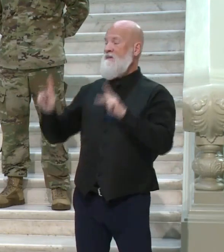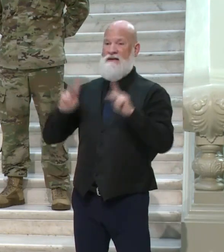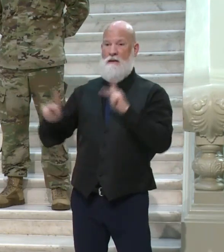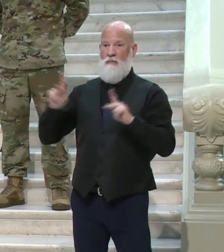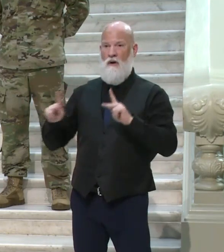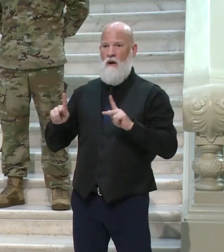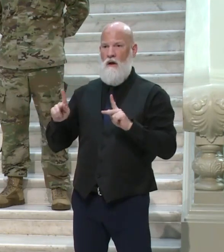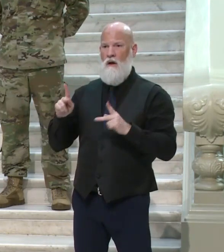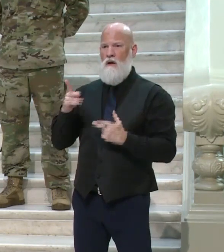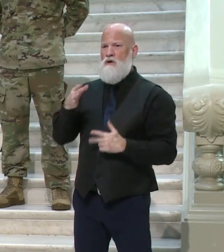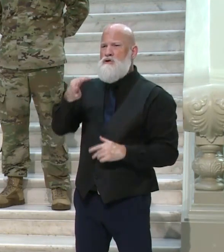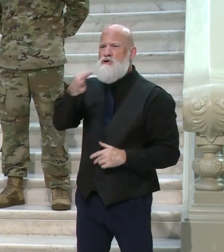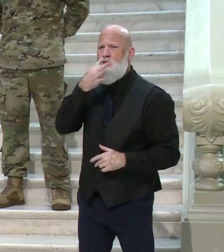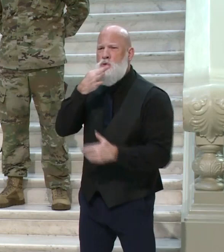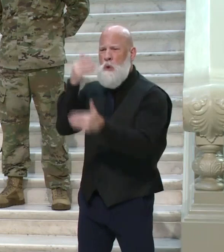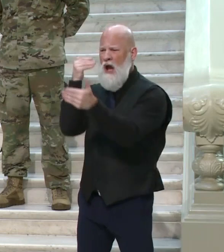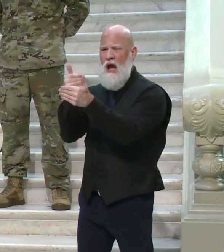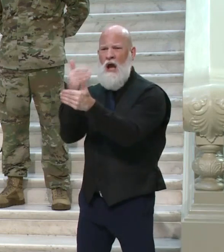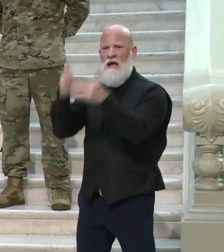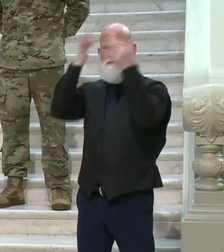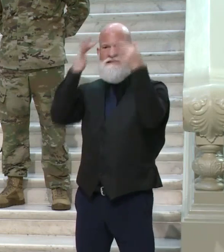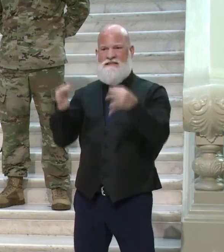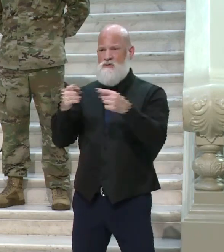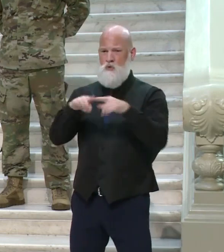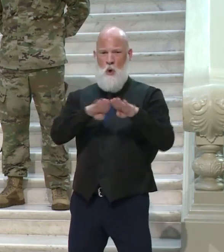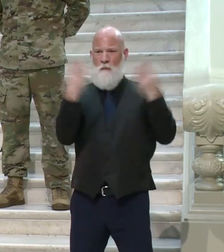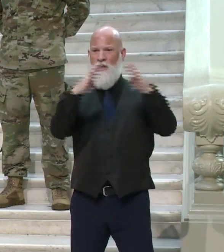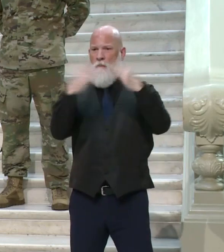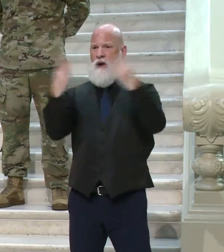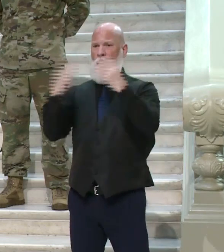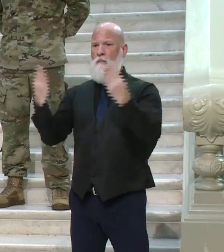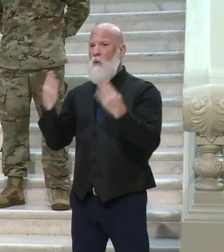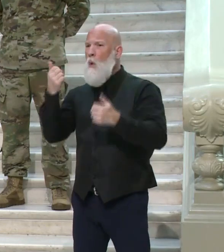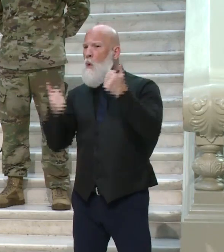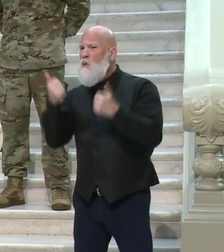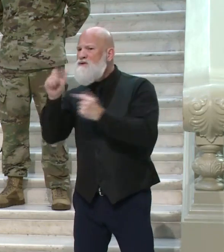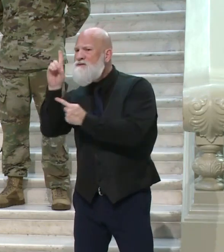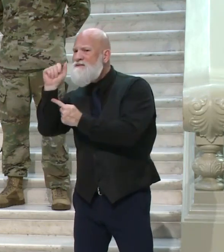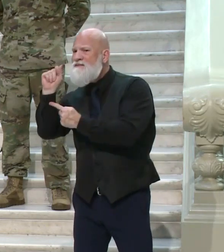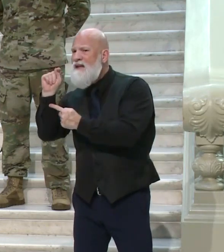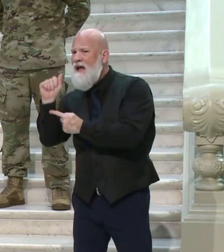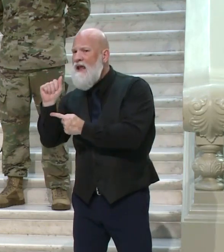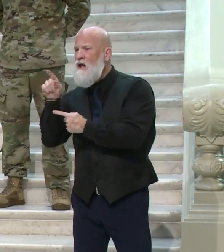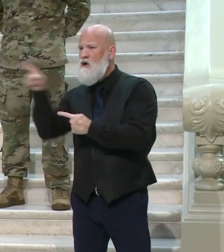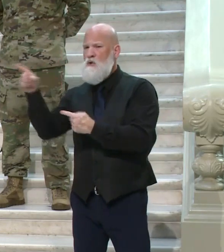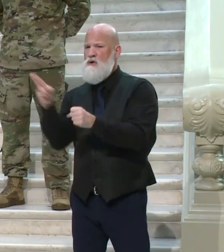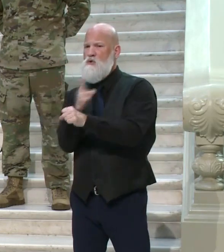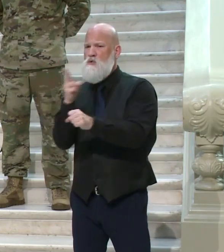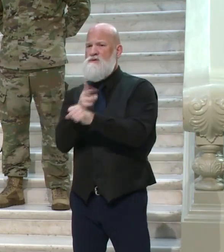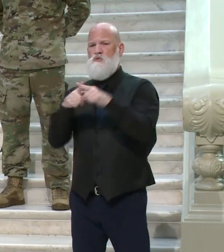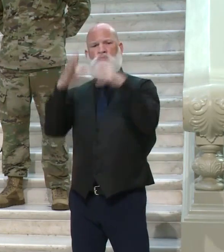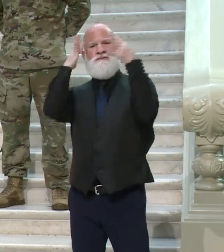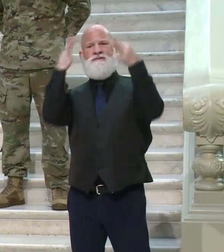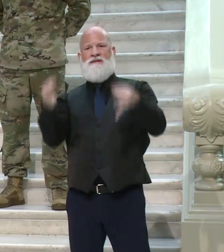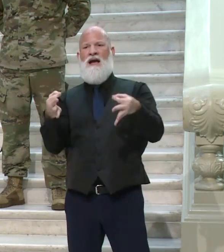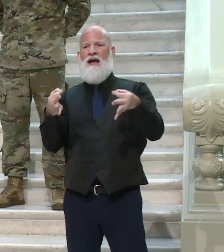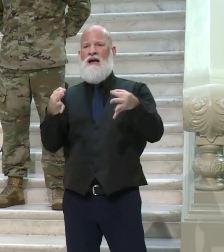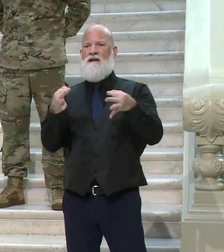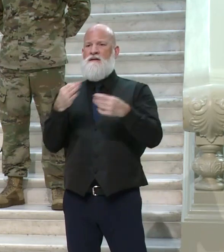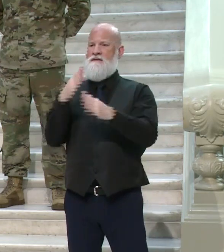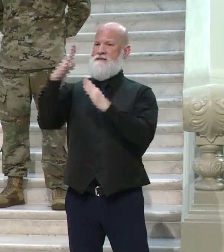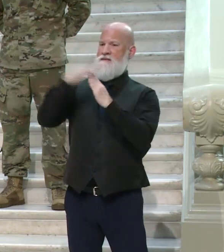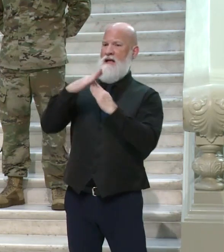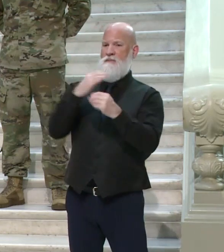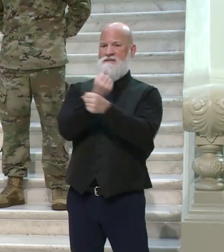this came too soon, can you tell us specifically what data you use to determine that this was the safest choice? Well, I know it may be hard for